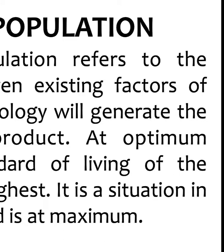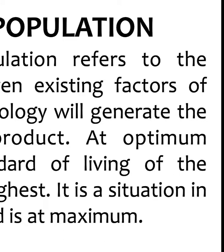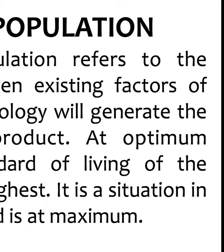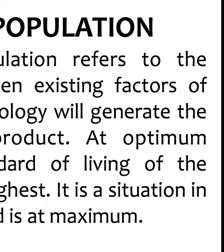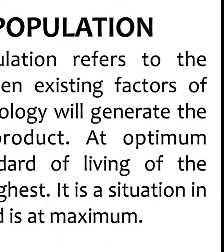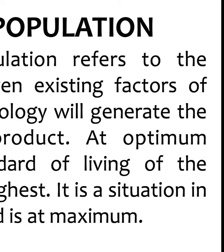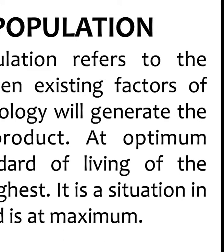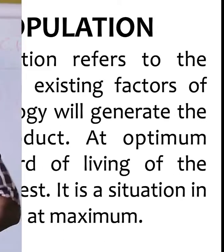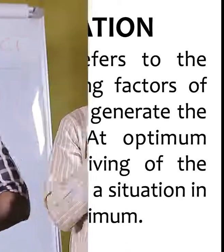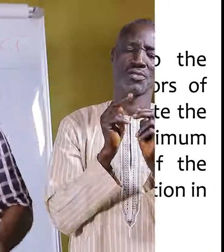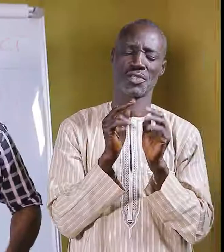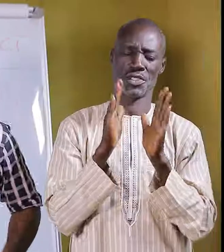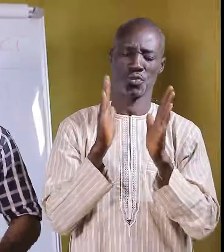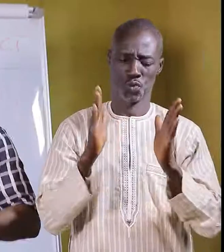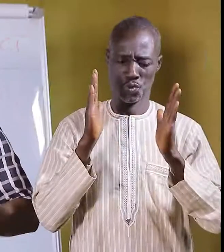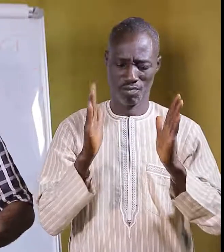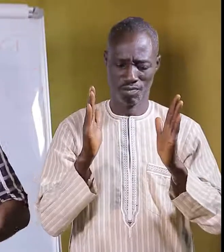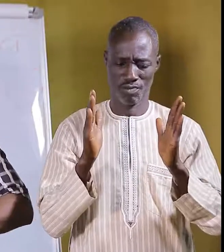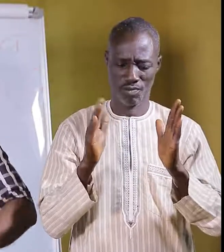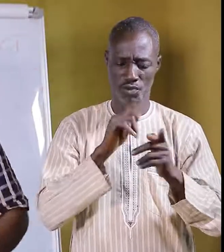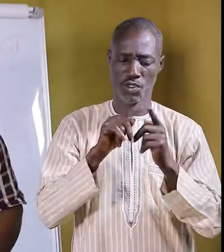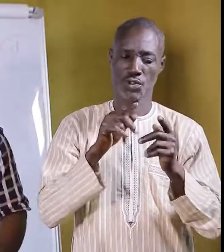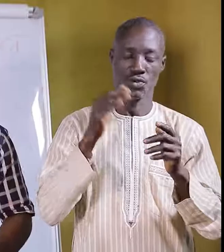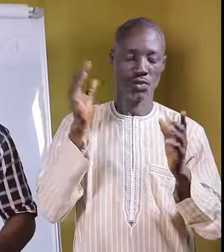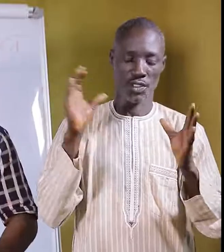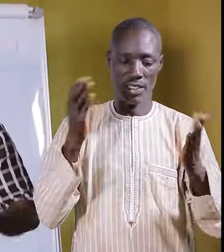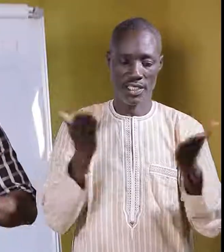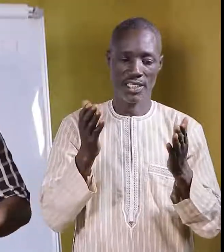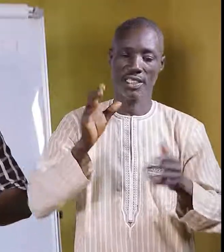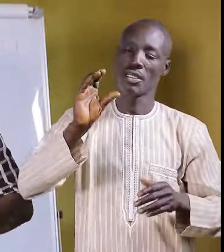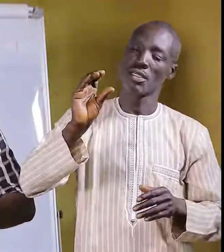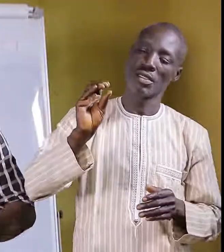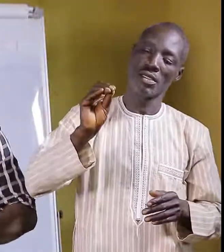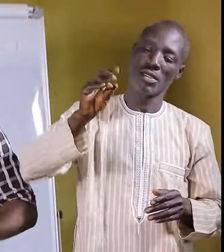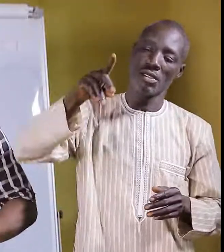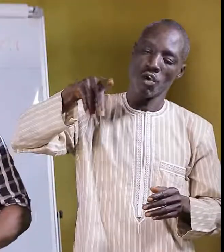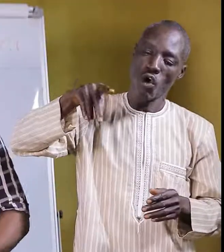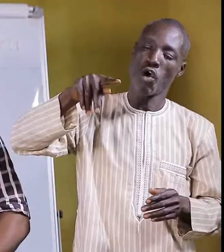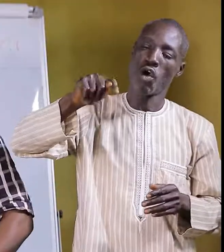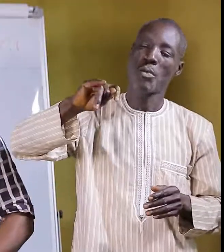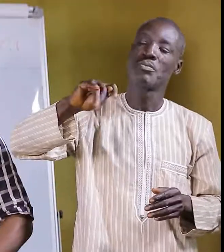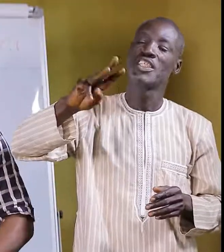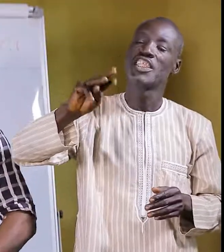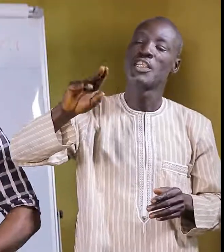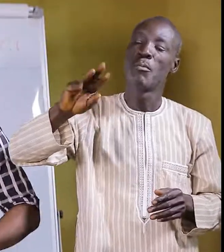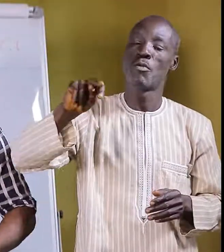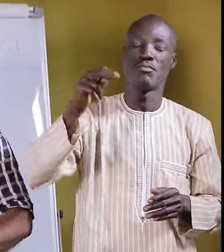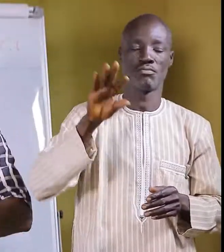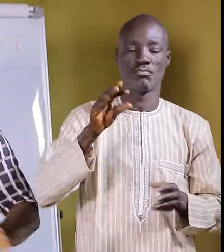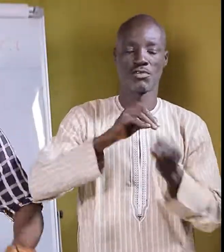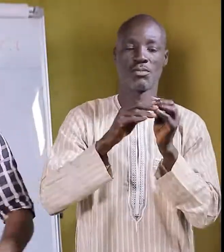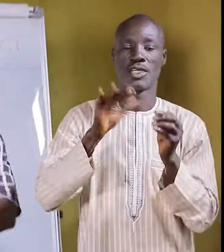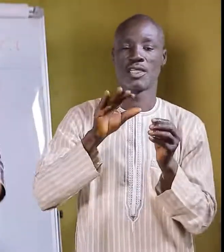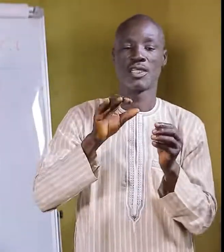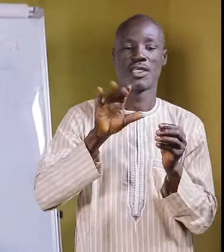is at maximum. In every exam, once you hear optimum population, at optimum population, what happens? The standard of living